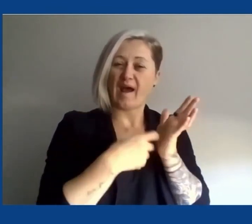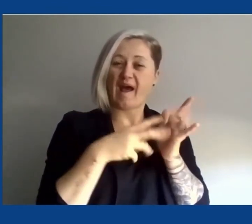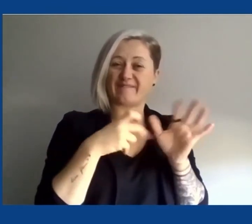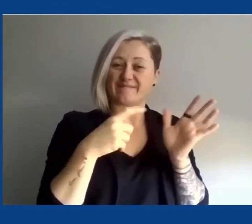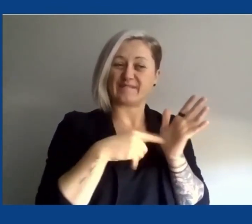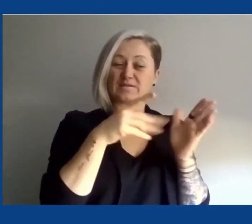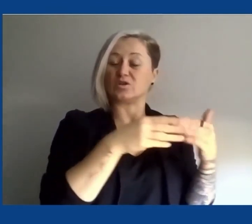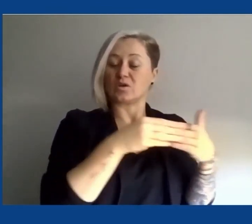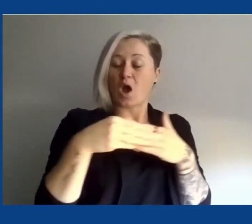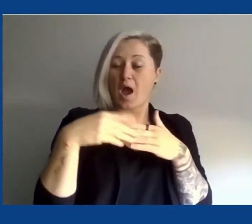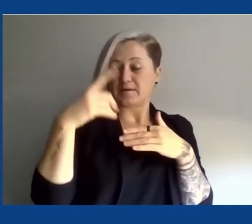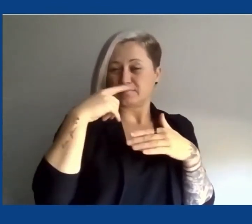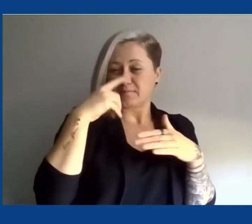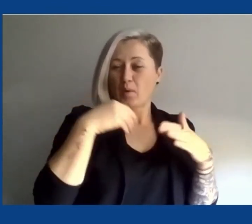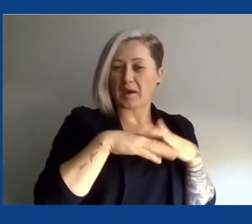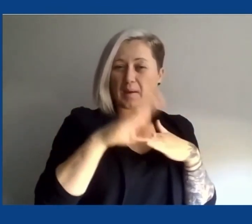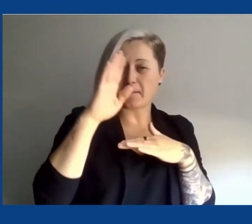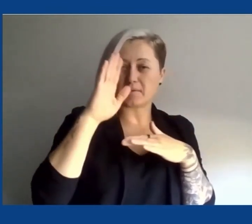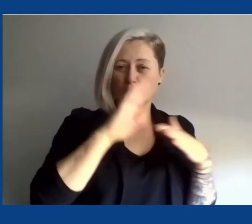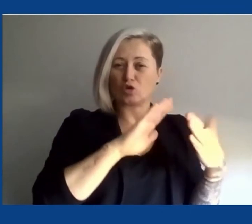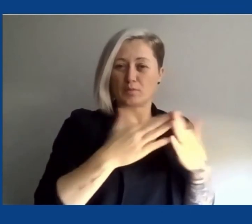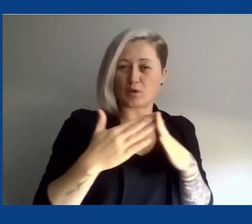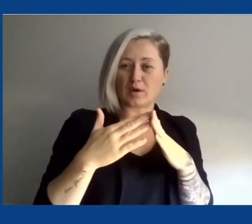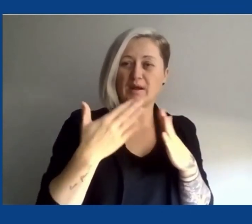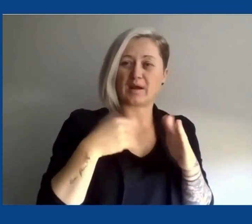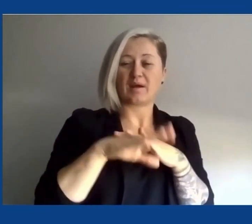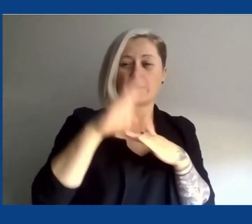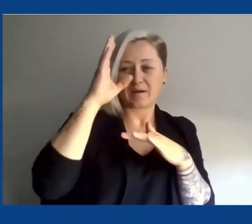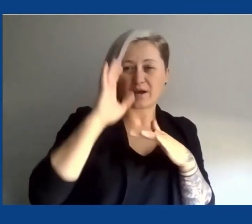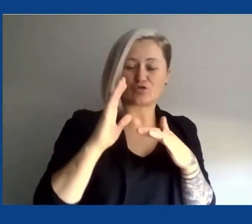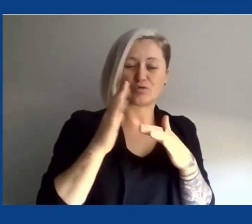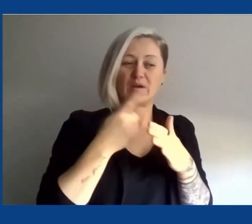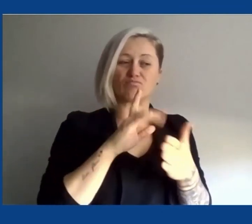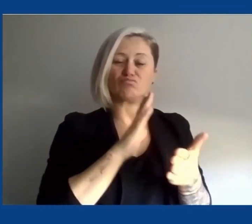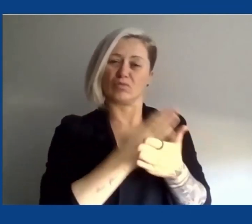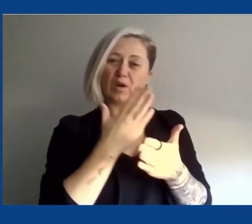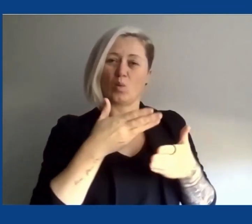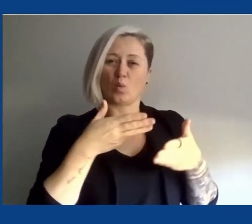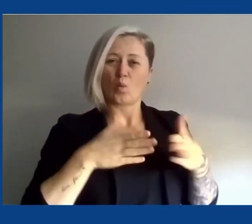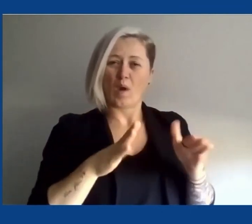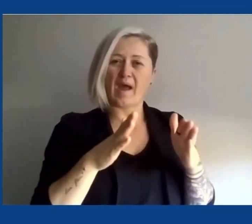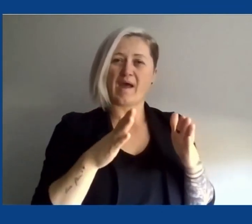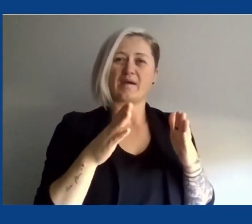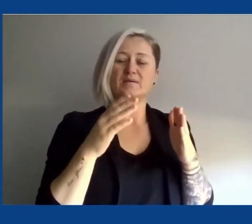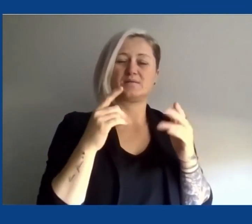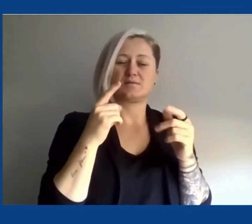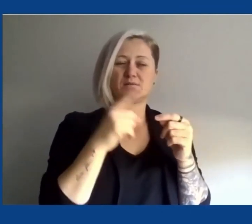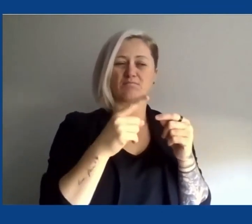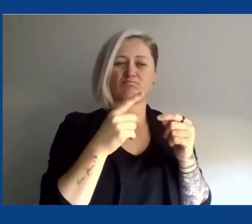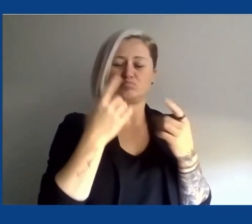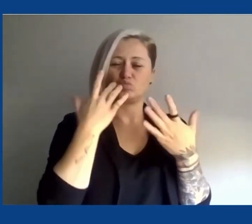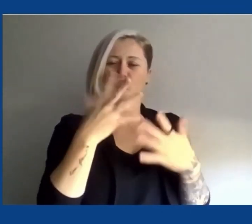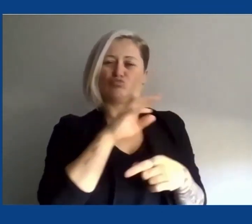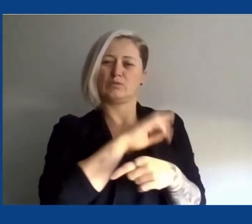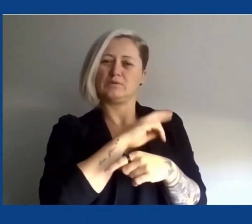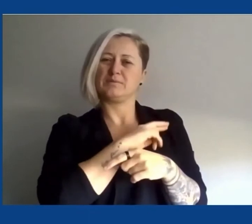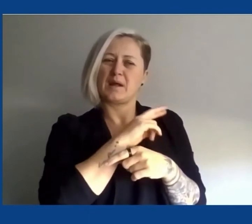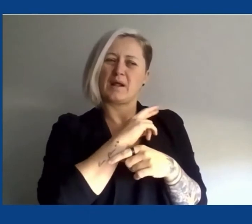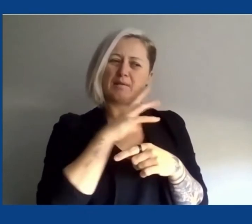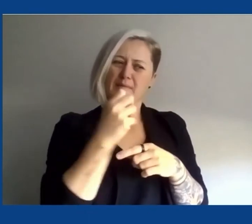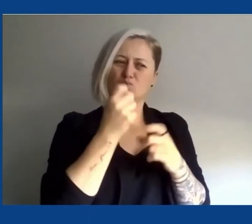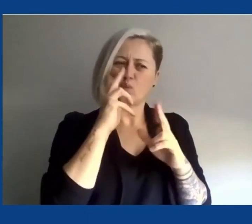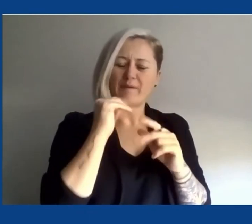community, on country, in real and concrete ways, emphasising responsibilities that we must look after one another and